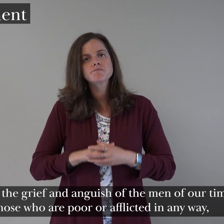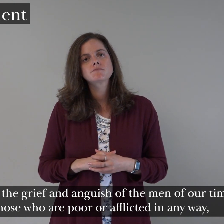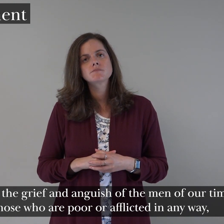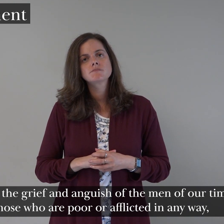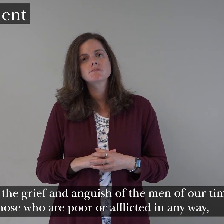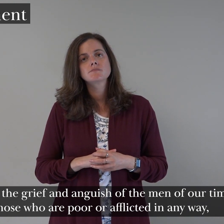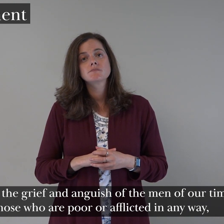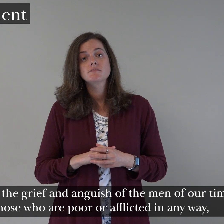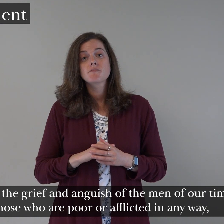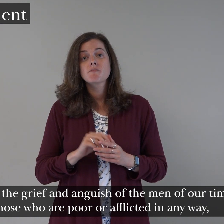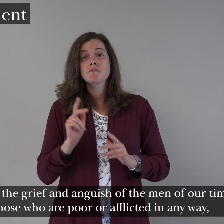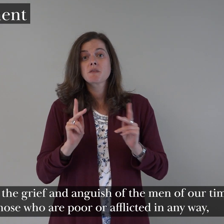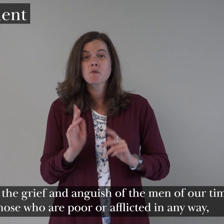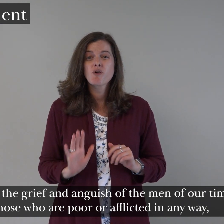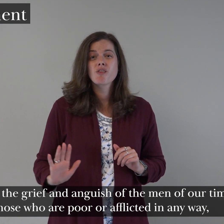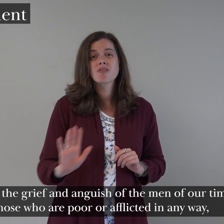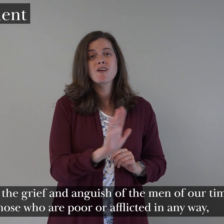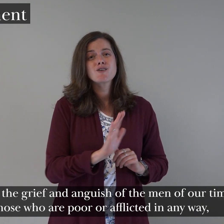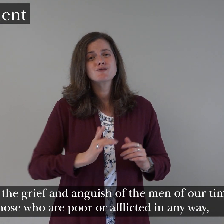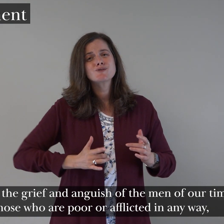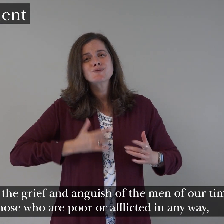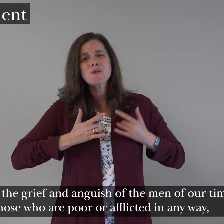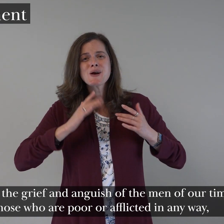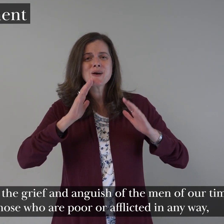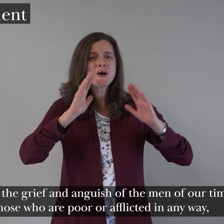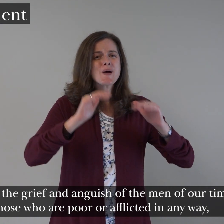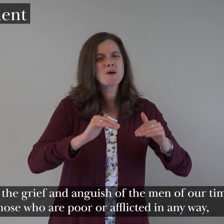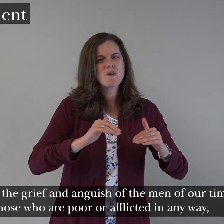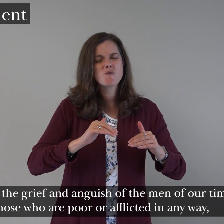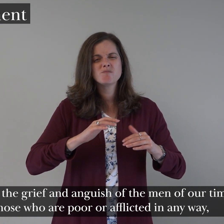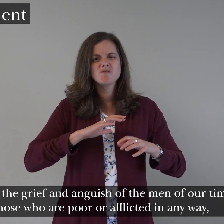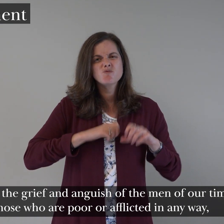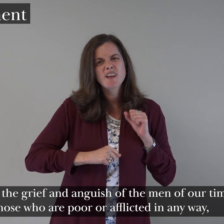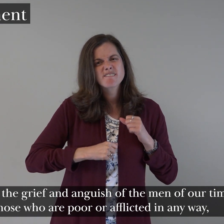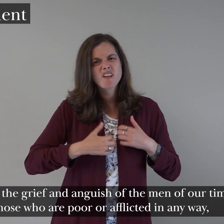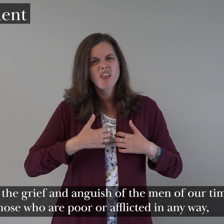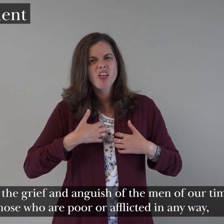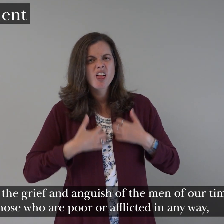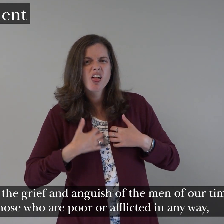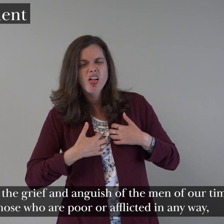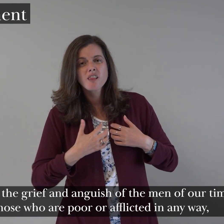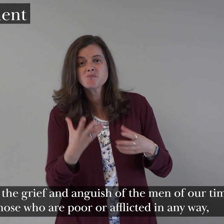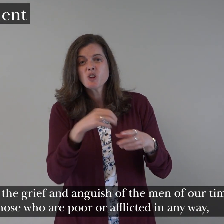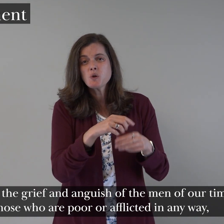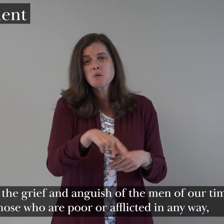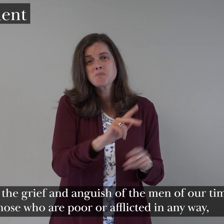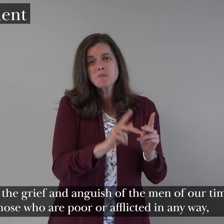especially of those who are poor or afflicted in any way